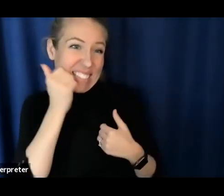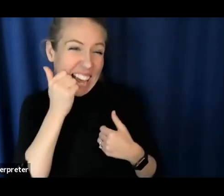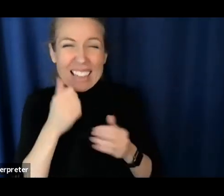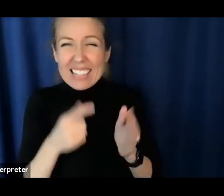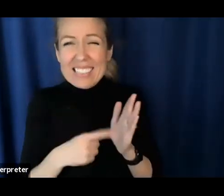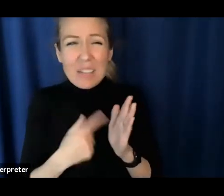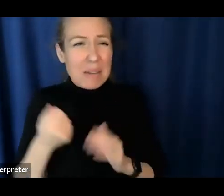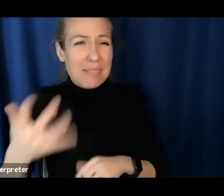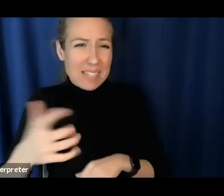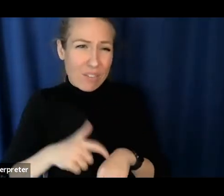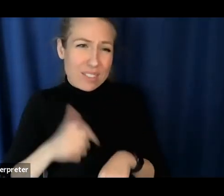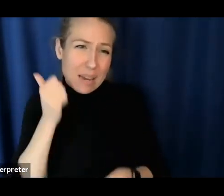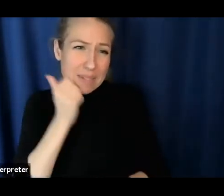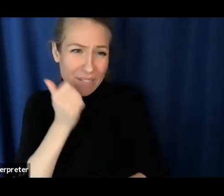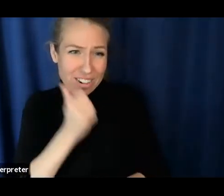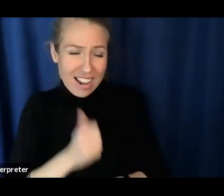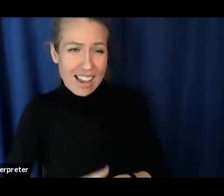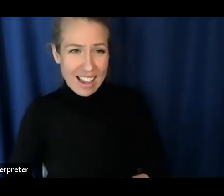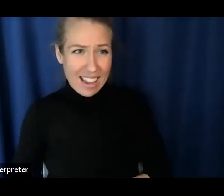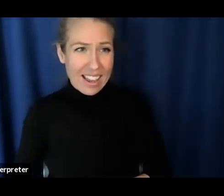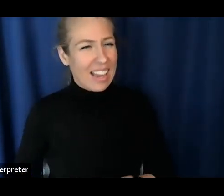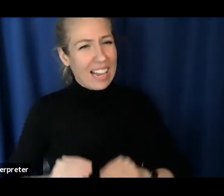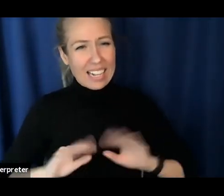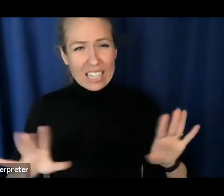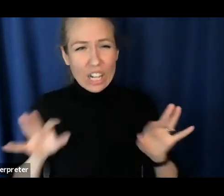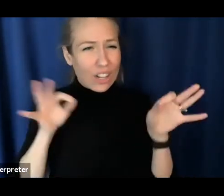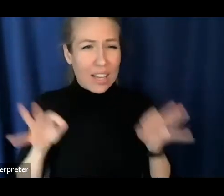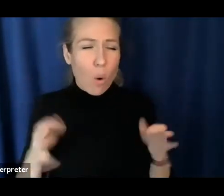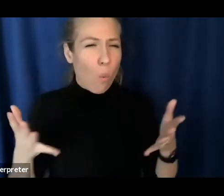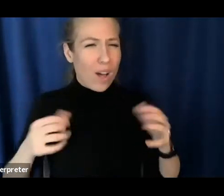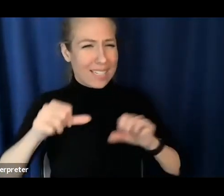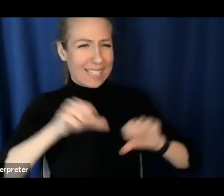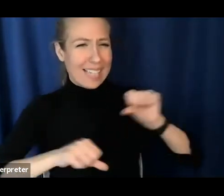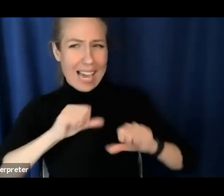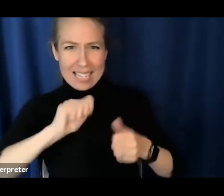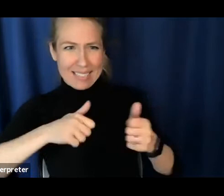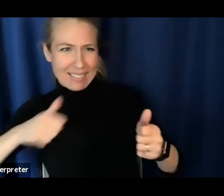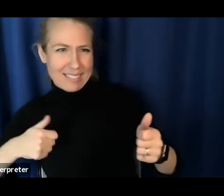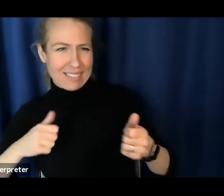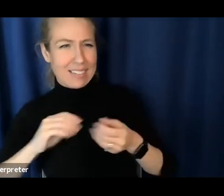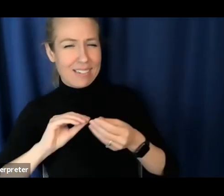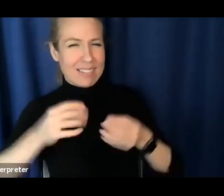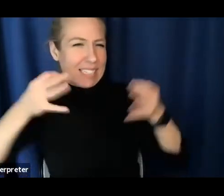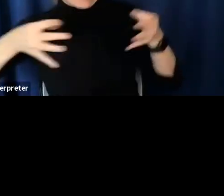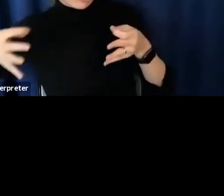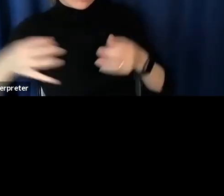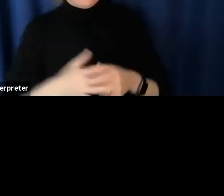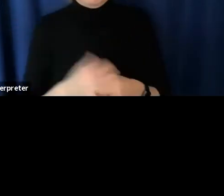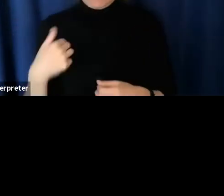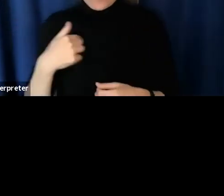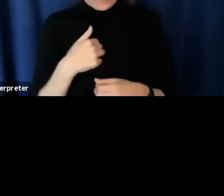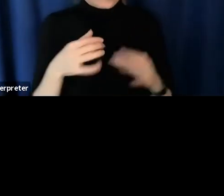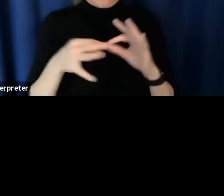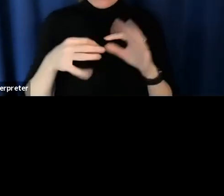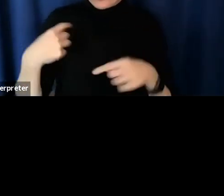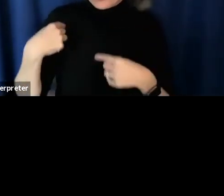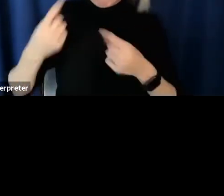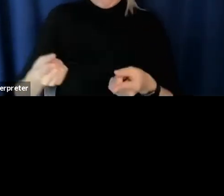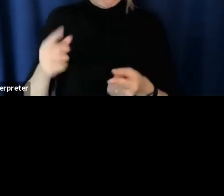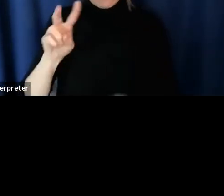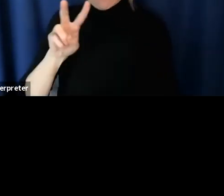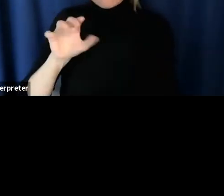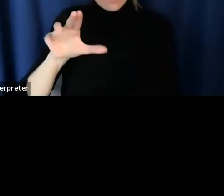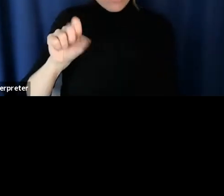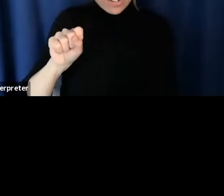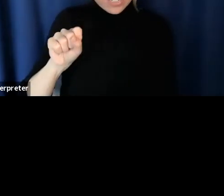is to clearly lay out what the science is and where we're at. We've said all along that the virus and the point that it's at in